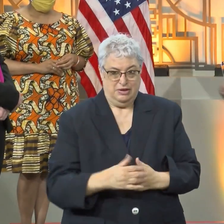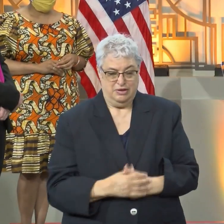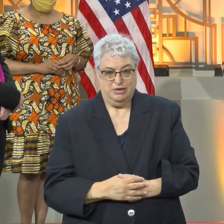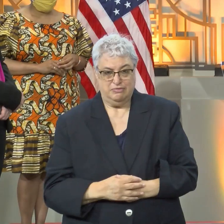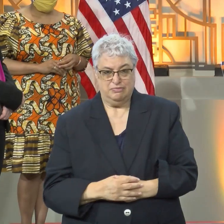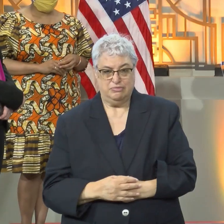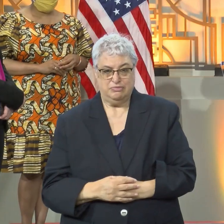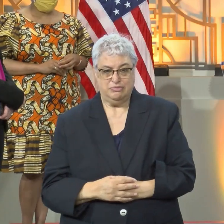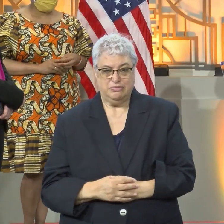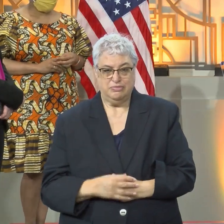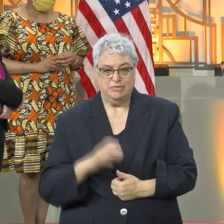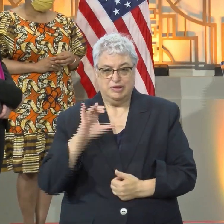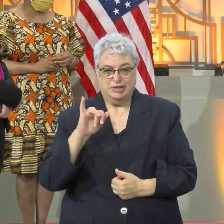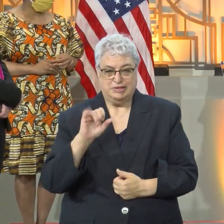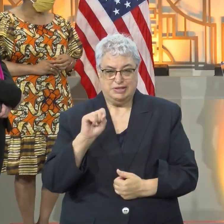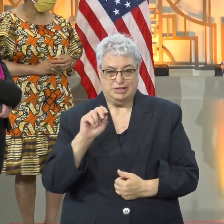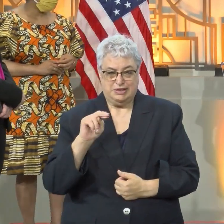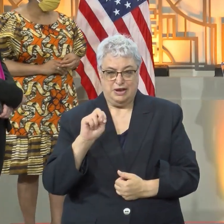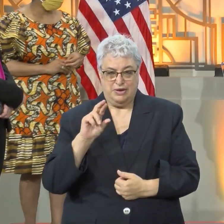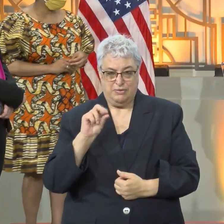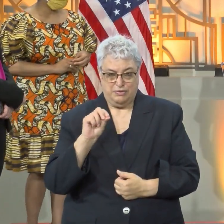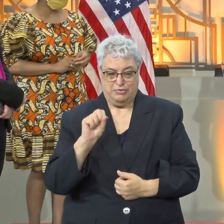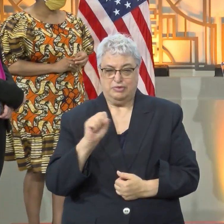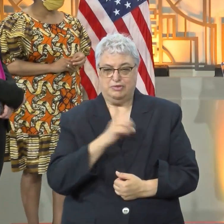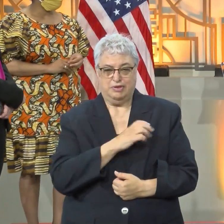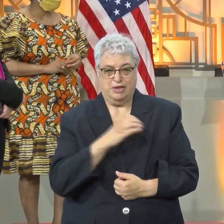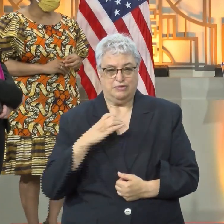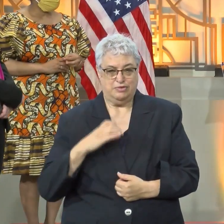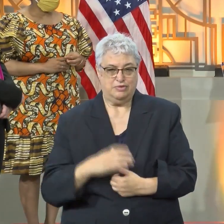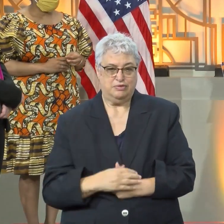And Councilmember Cisneros.